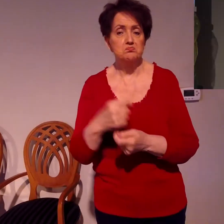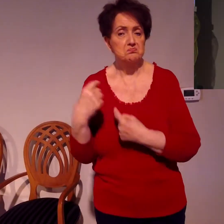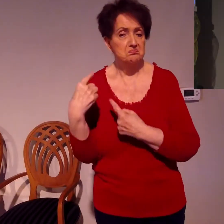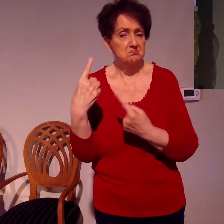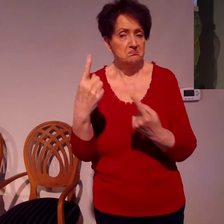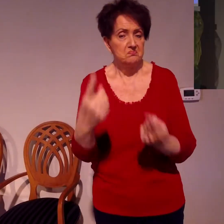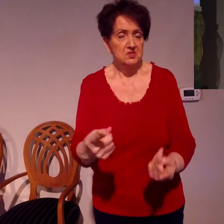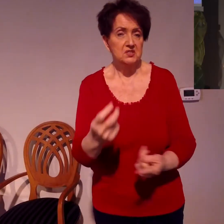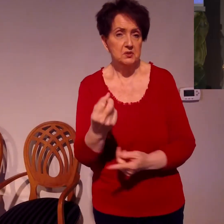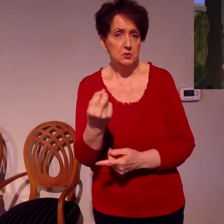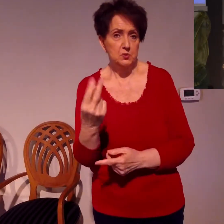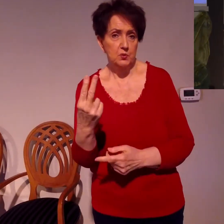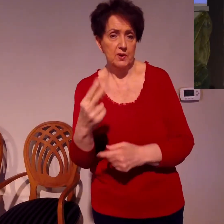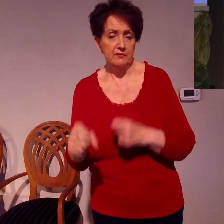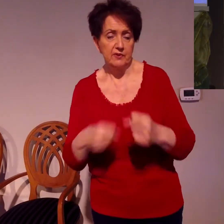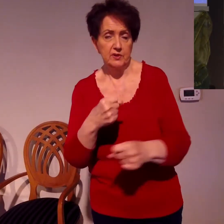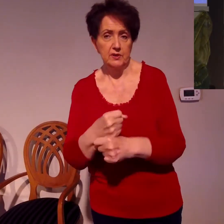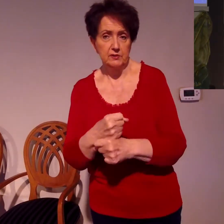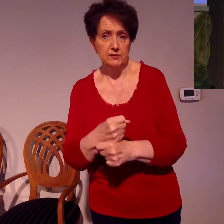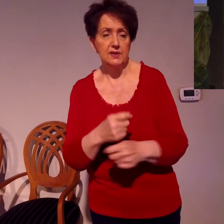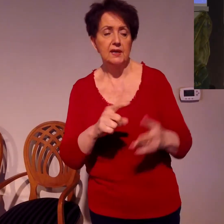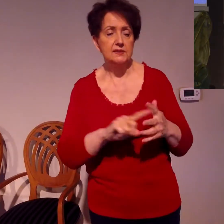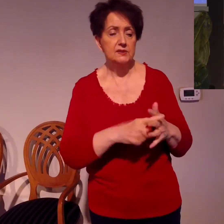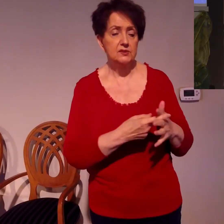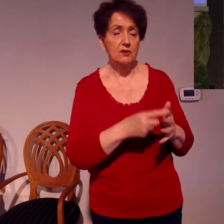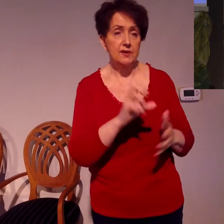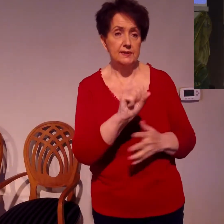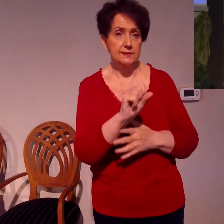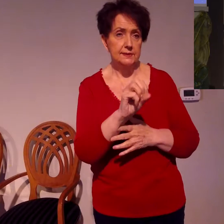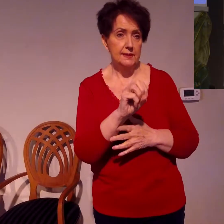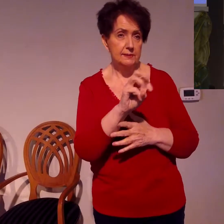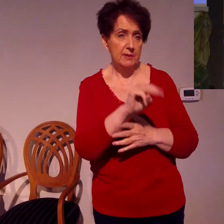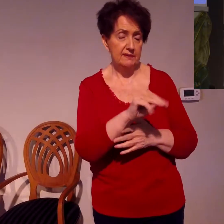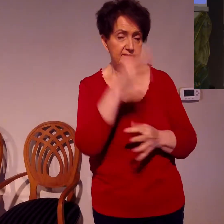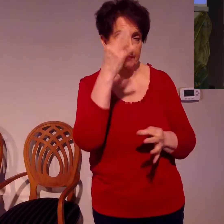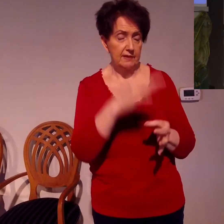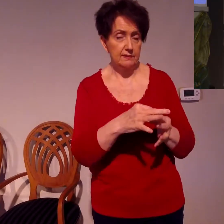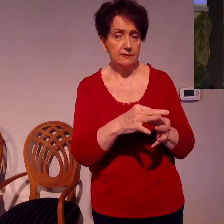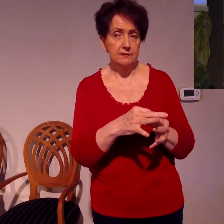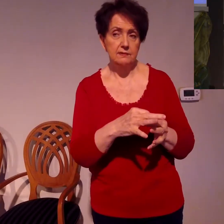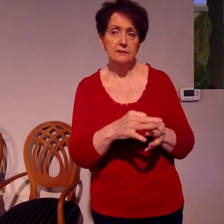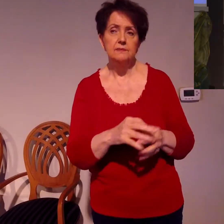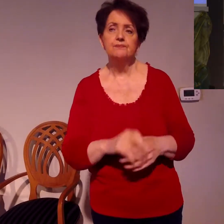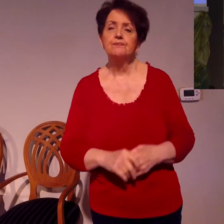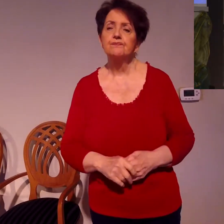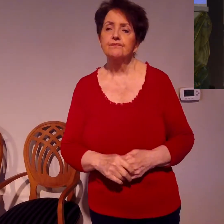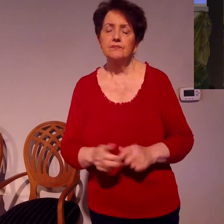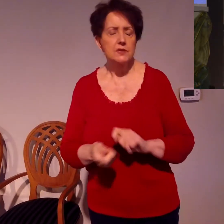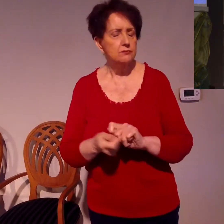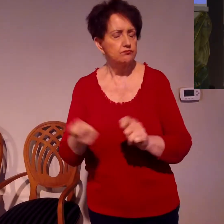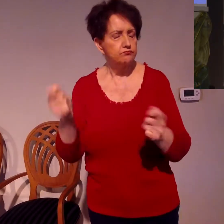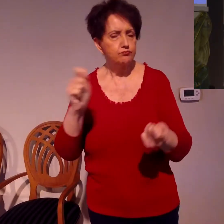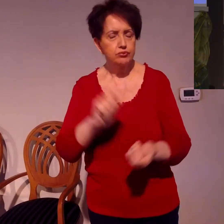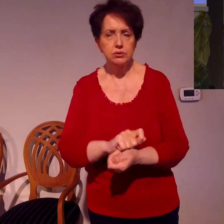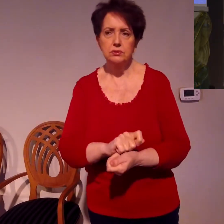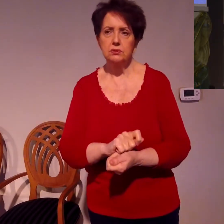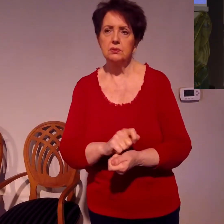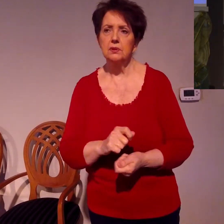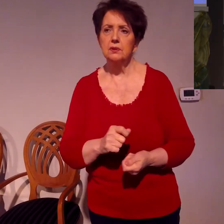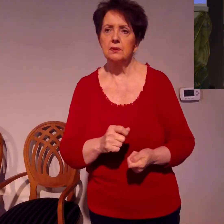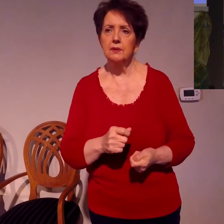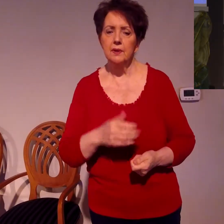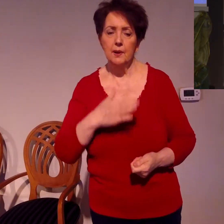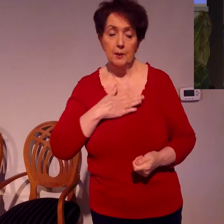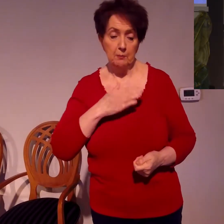12 years since stepping into science, mind, faith, and philosophy. It's changed dramatically. I brought my